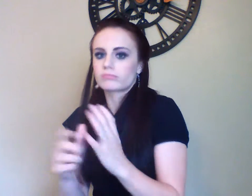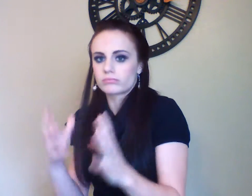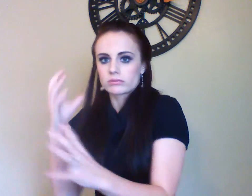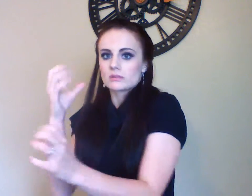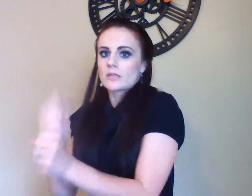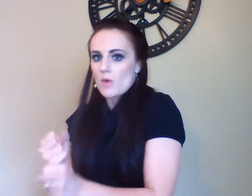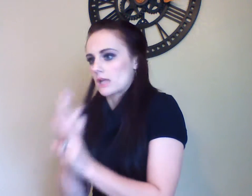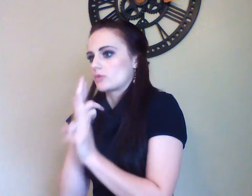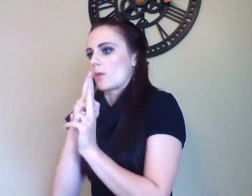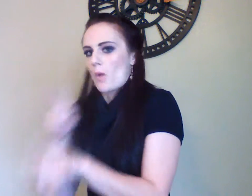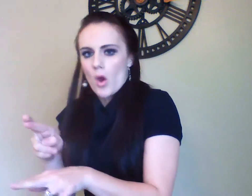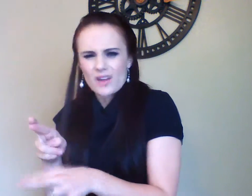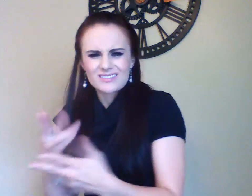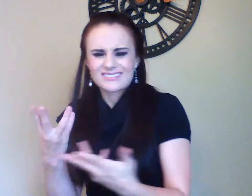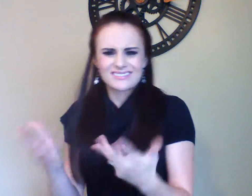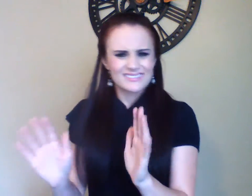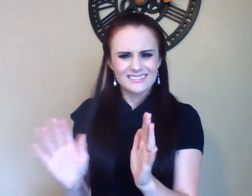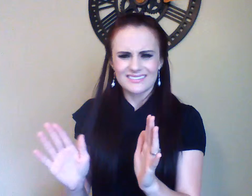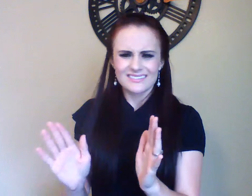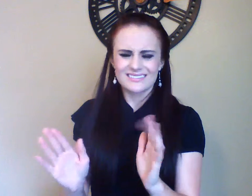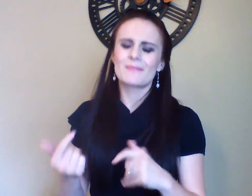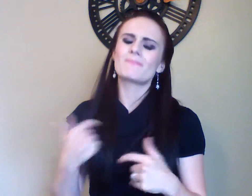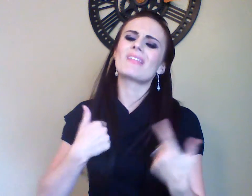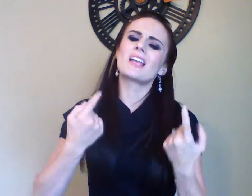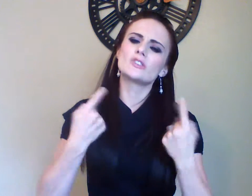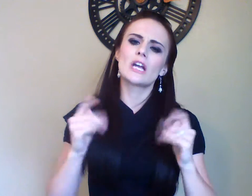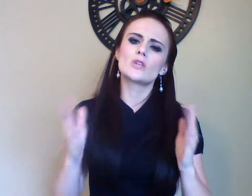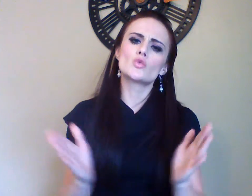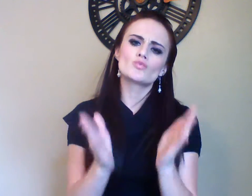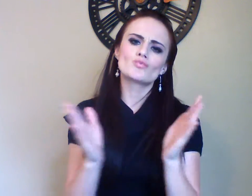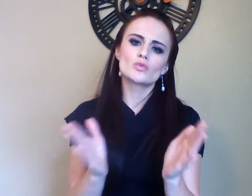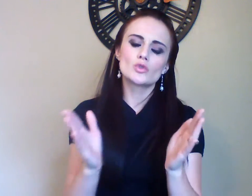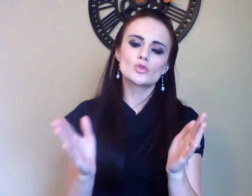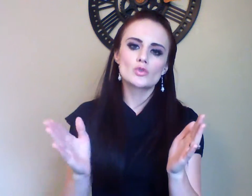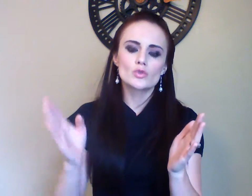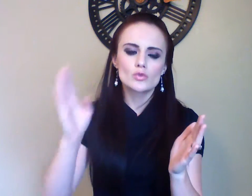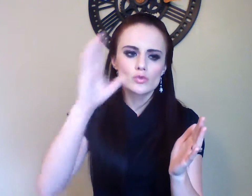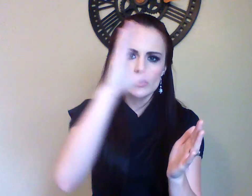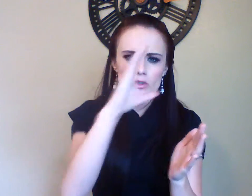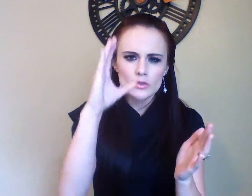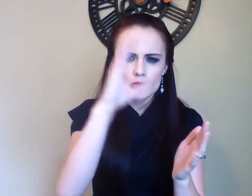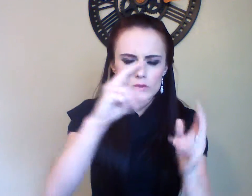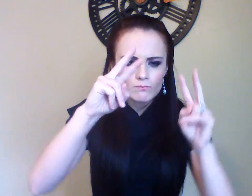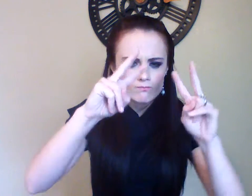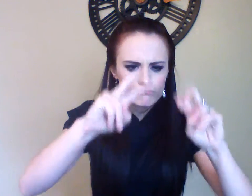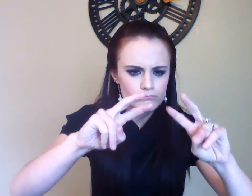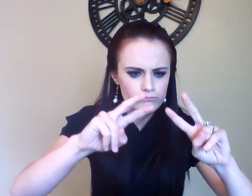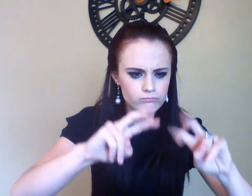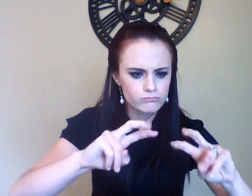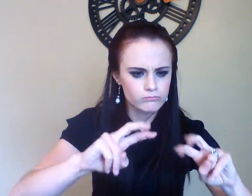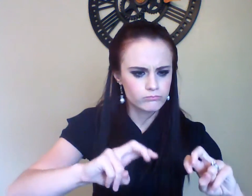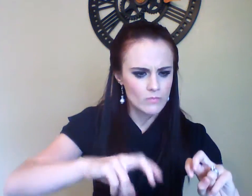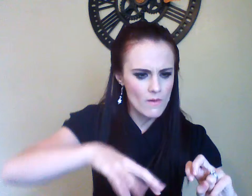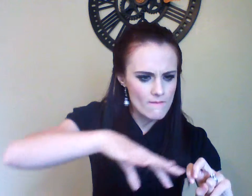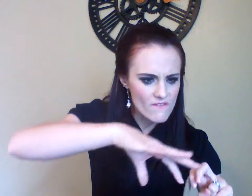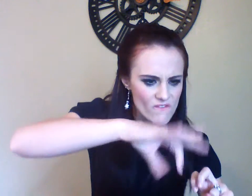articles. But what I encourage them to do is look for the issues in the article. So, for example, if you have 2 articles on